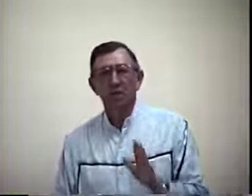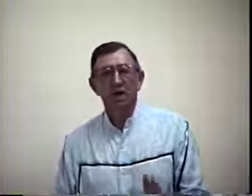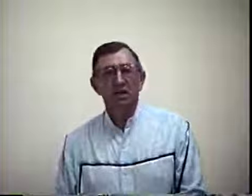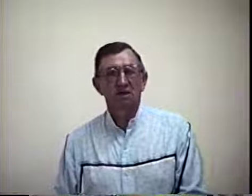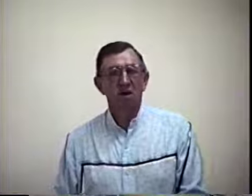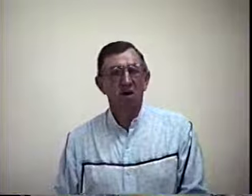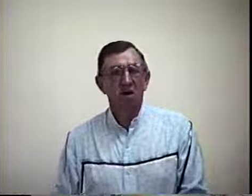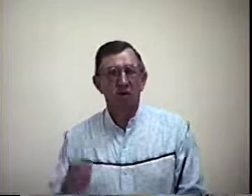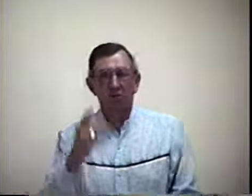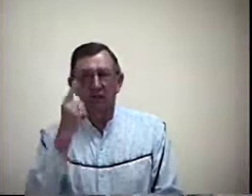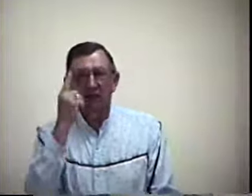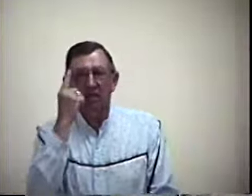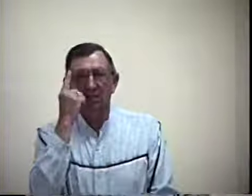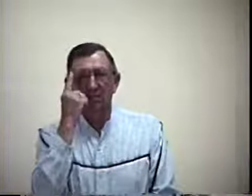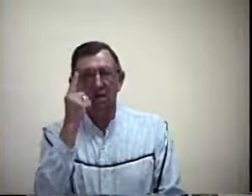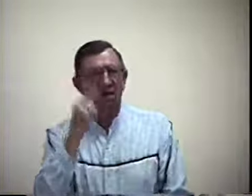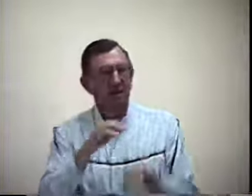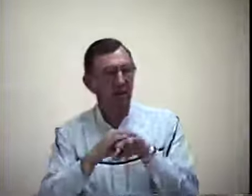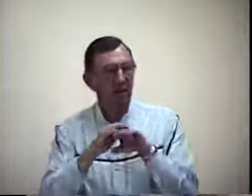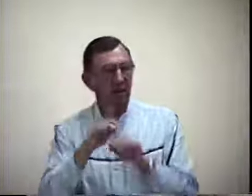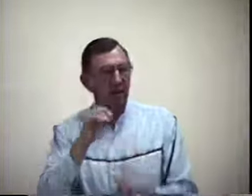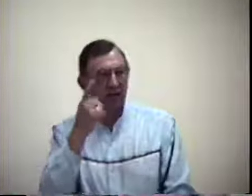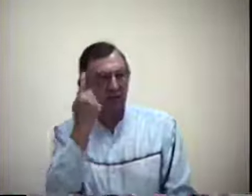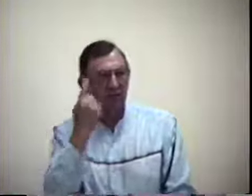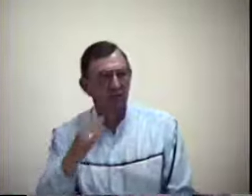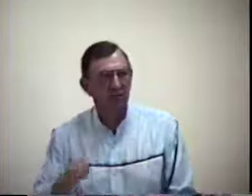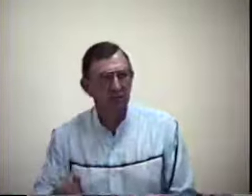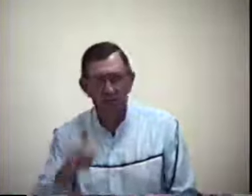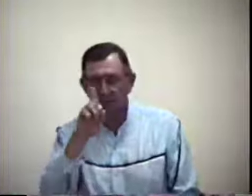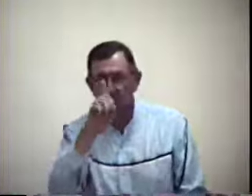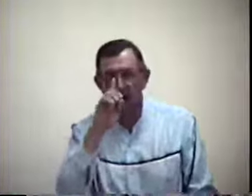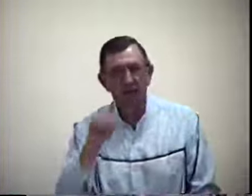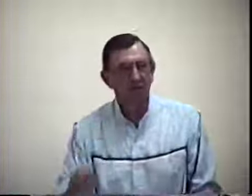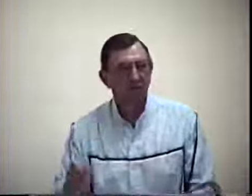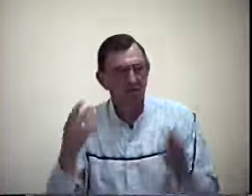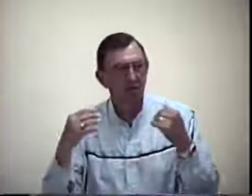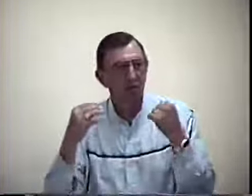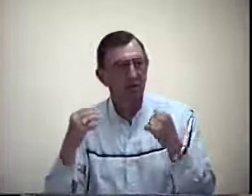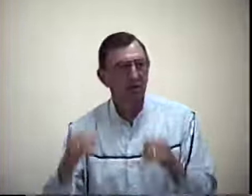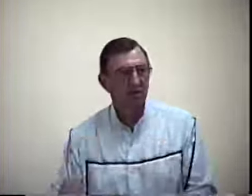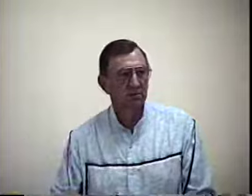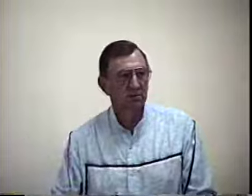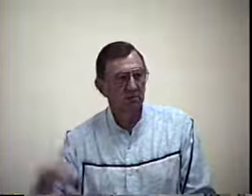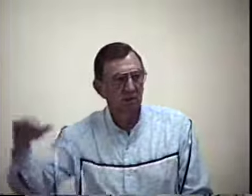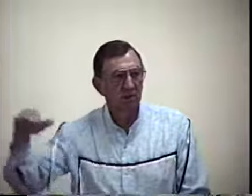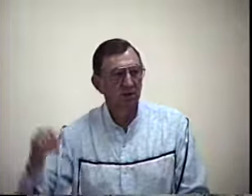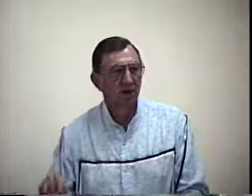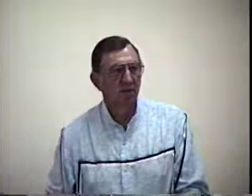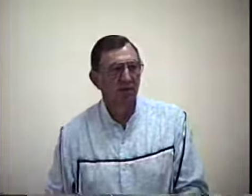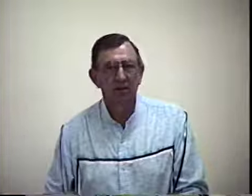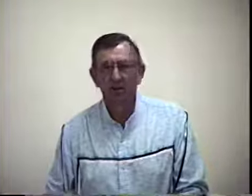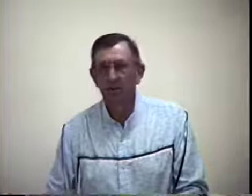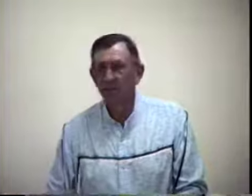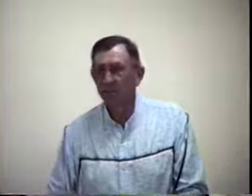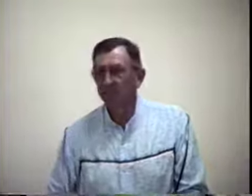me as long as there was at least one Indian person, man, woman, or young one, to be able